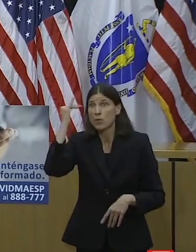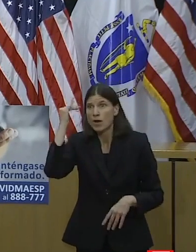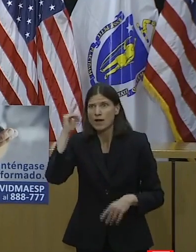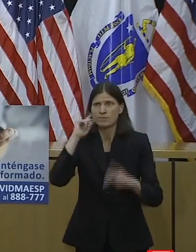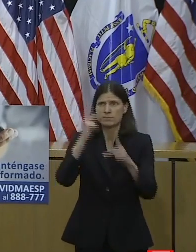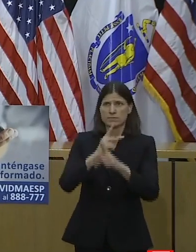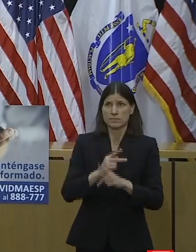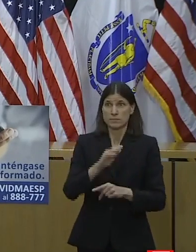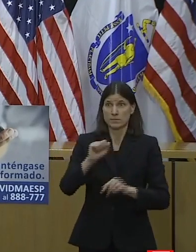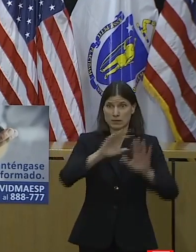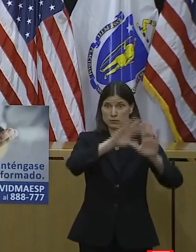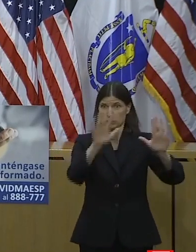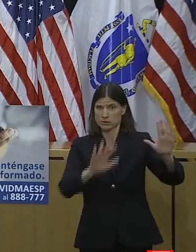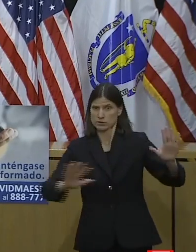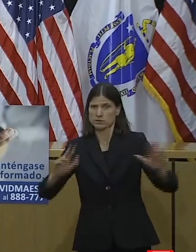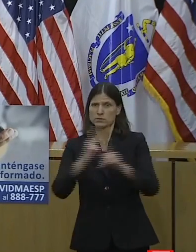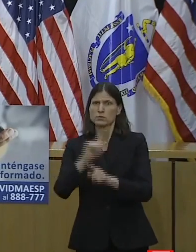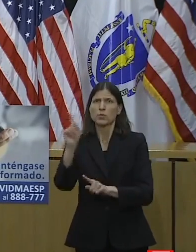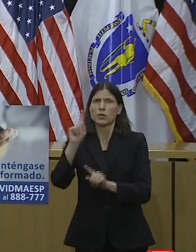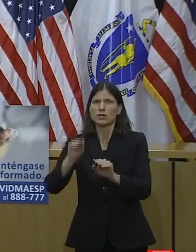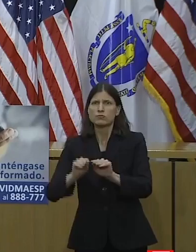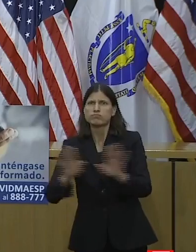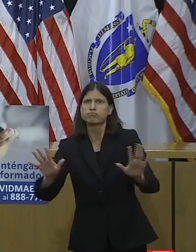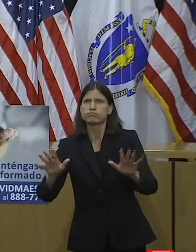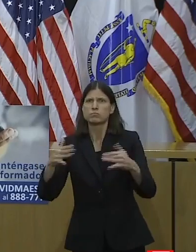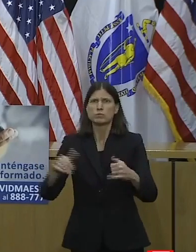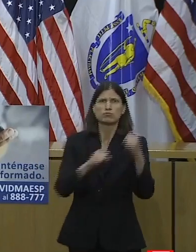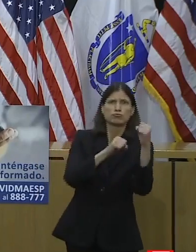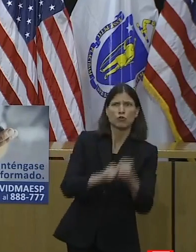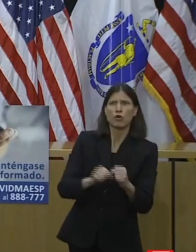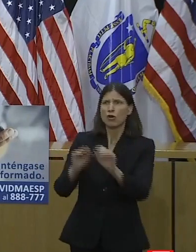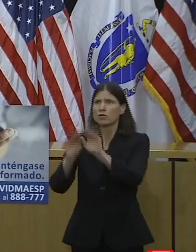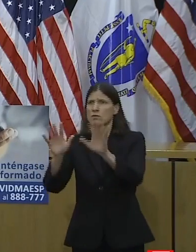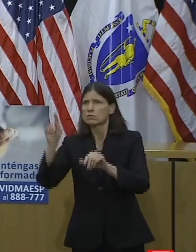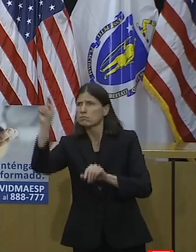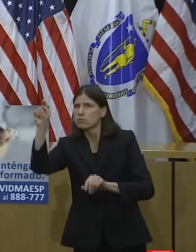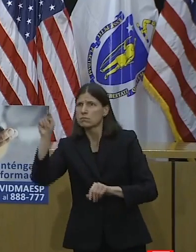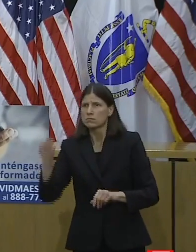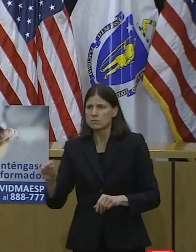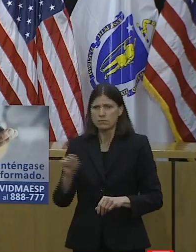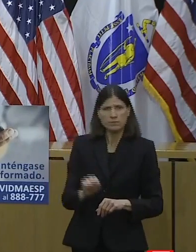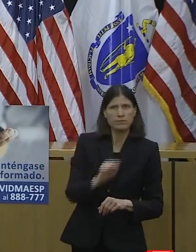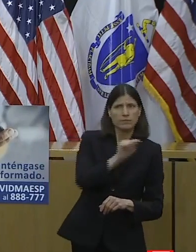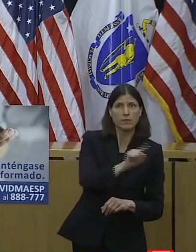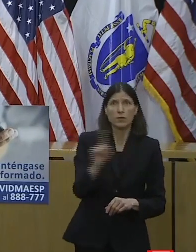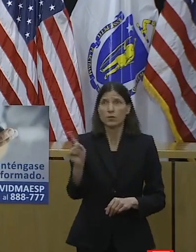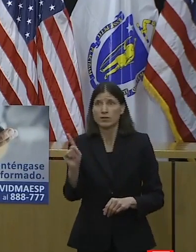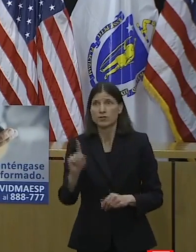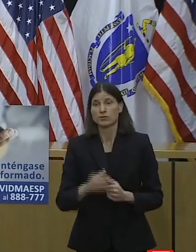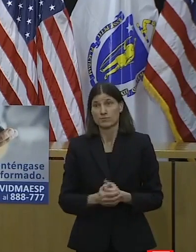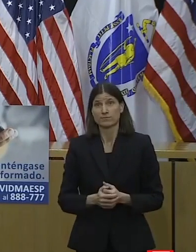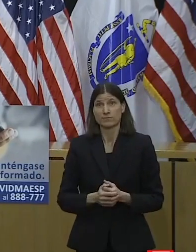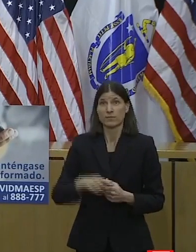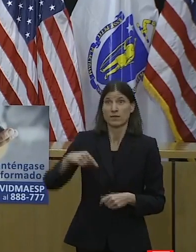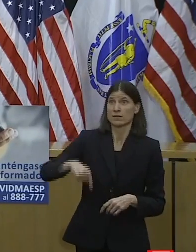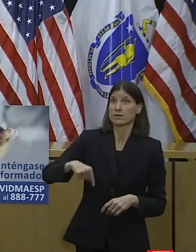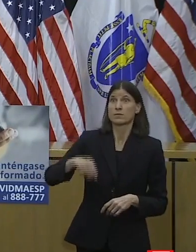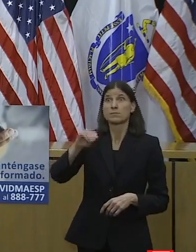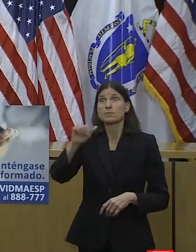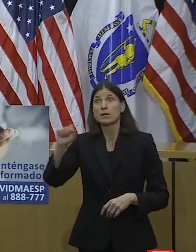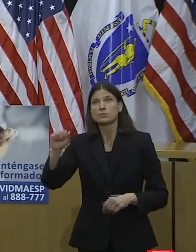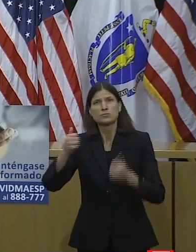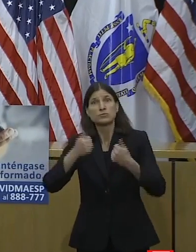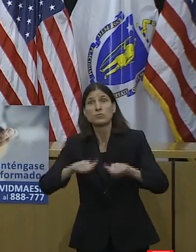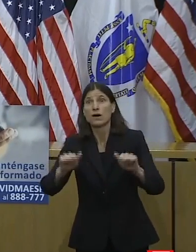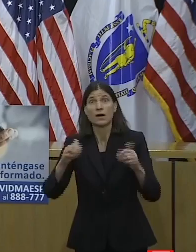term. This data is also going to be crucial to plug into contact tracing, which is ultimately the infrastructure that